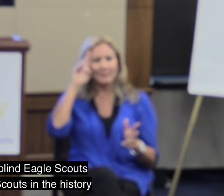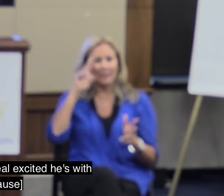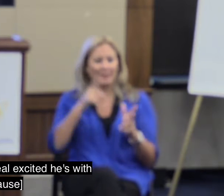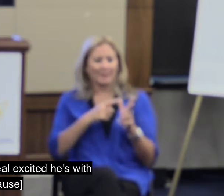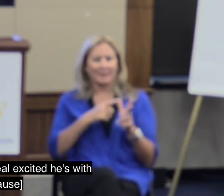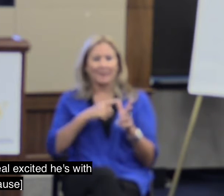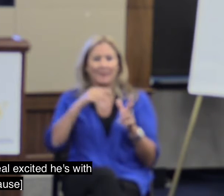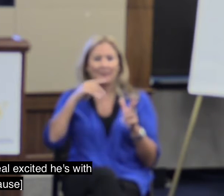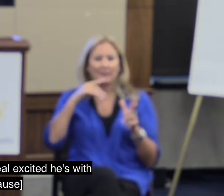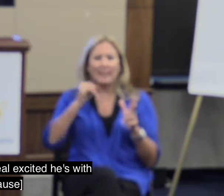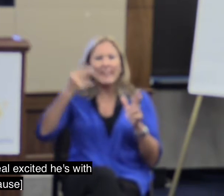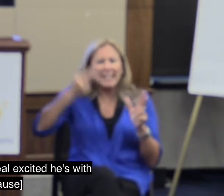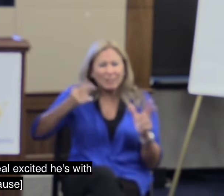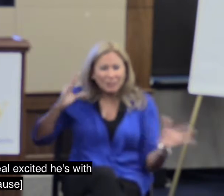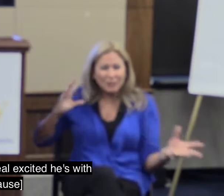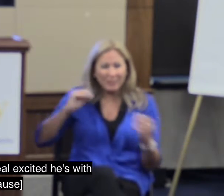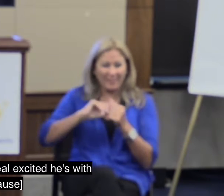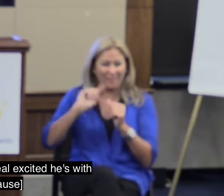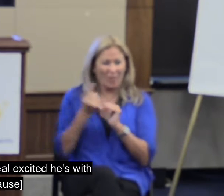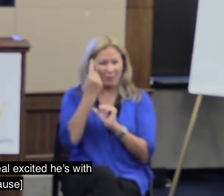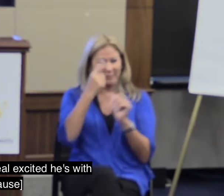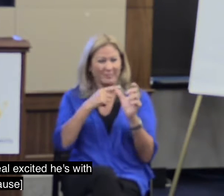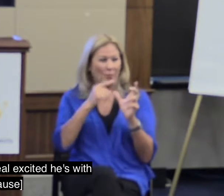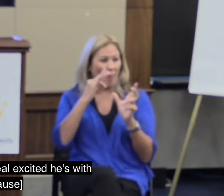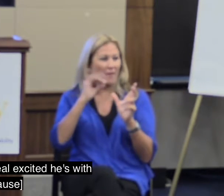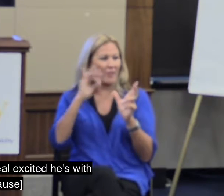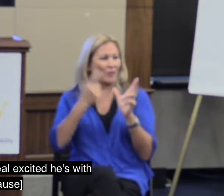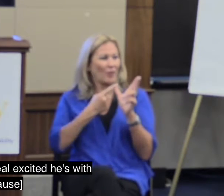the history of Boy Scouts. So I'm really excited